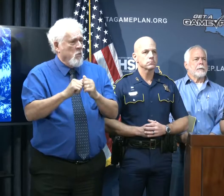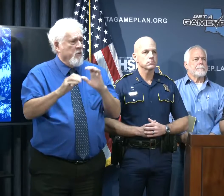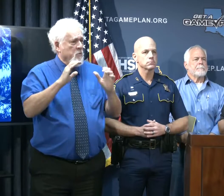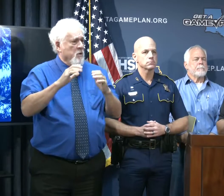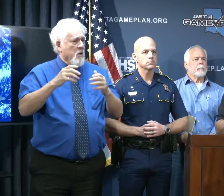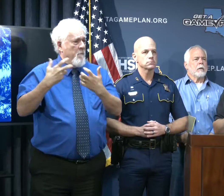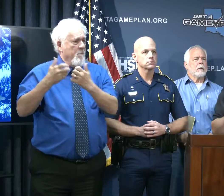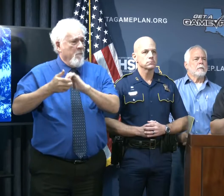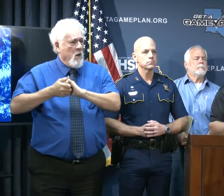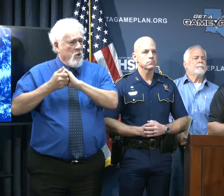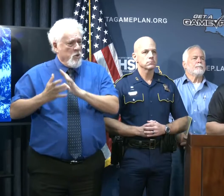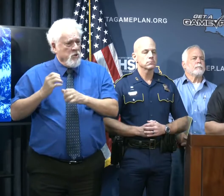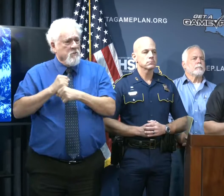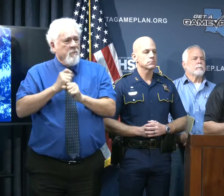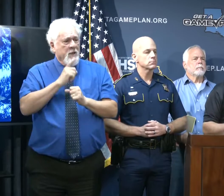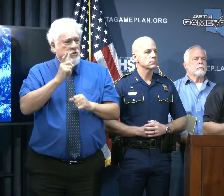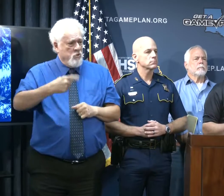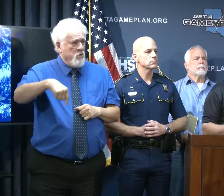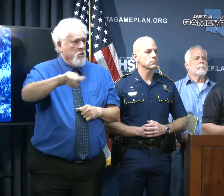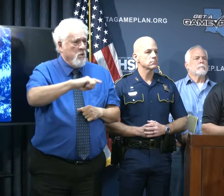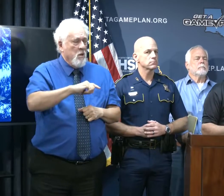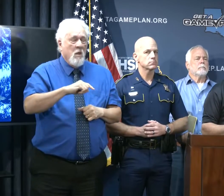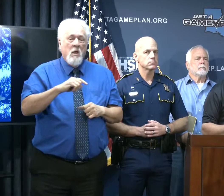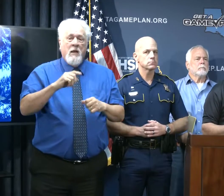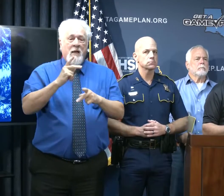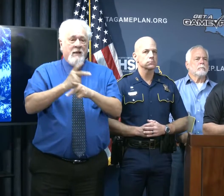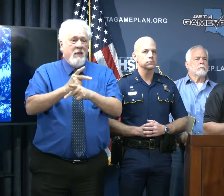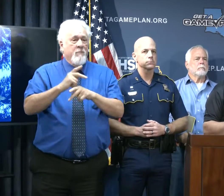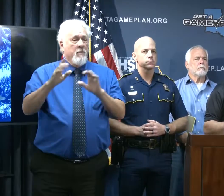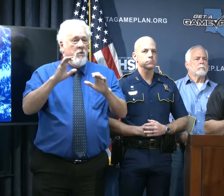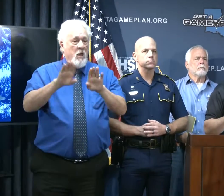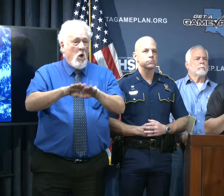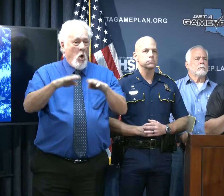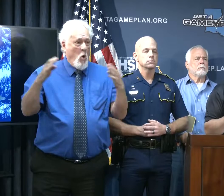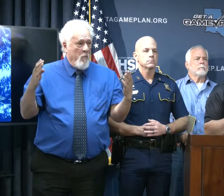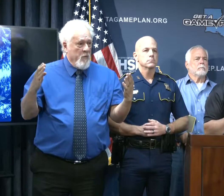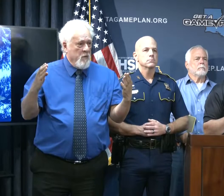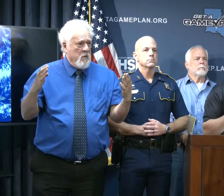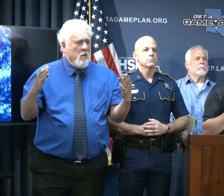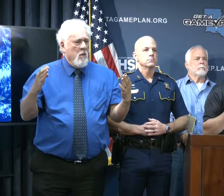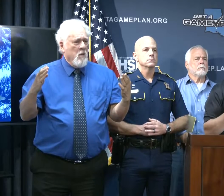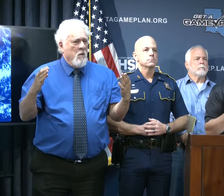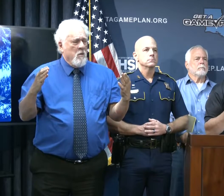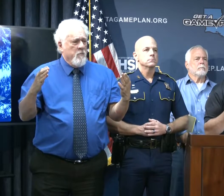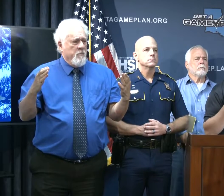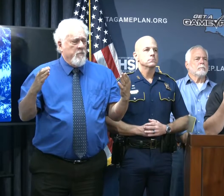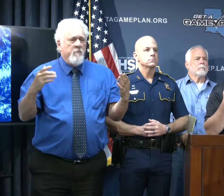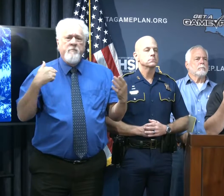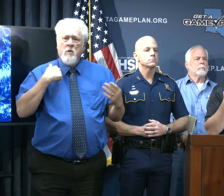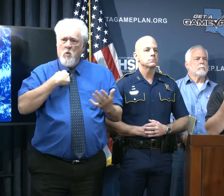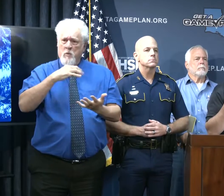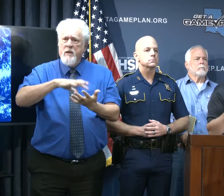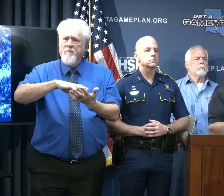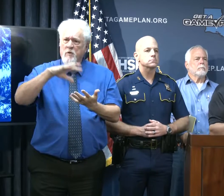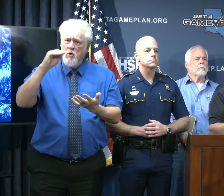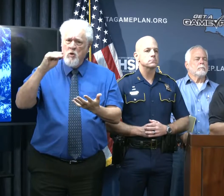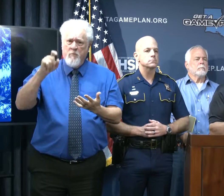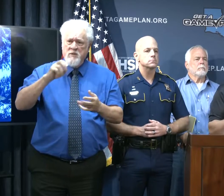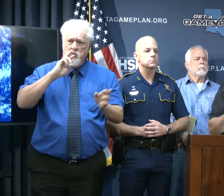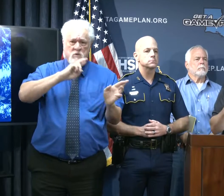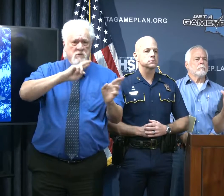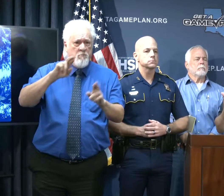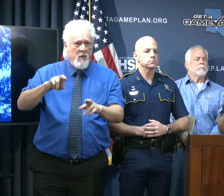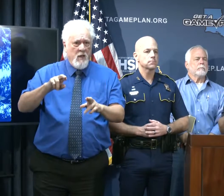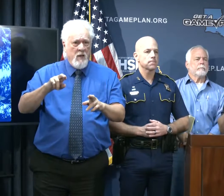communications partners to make sure that we keep the lines of communications open. I think that we've learned that we have to be able to